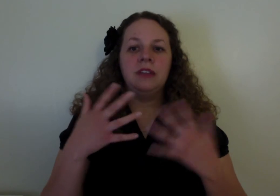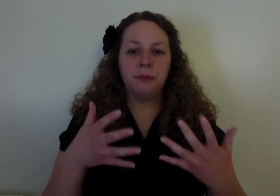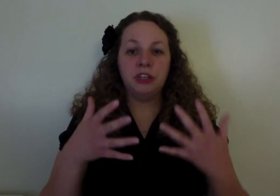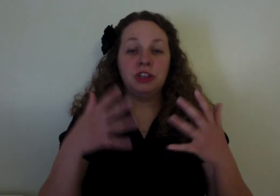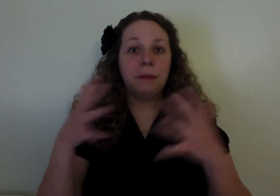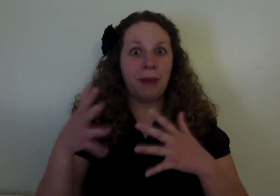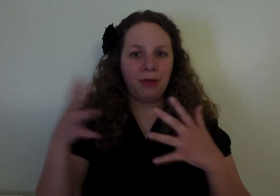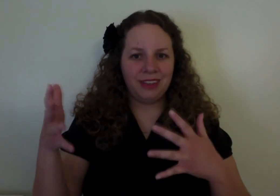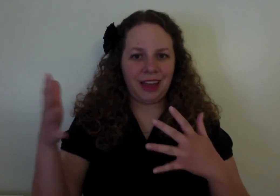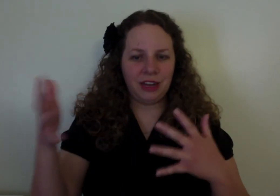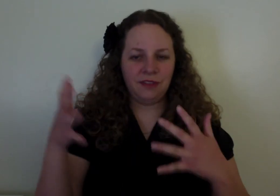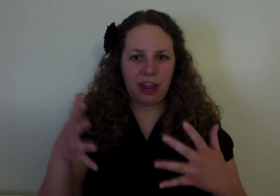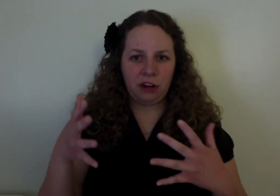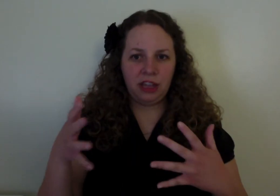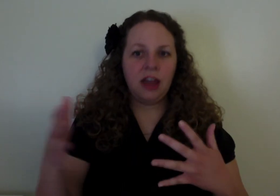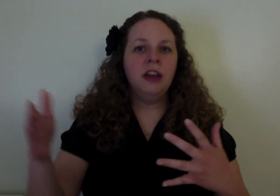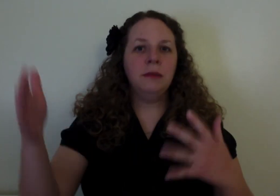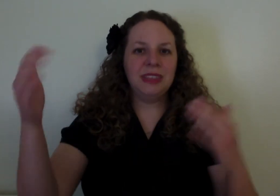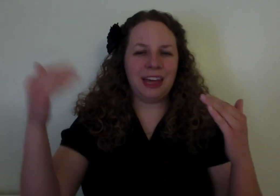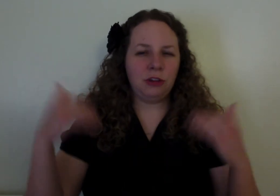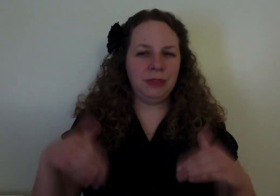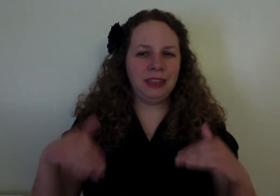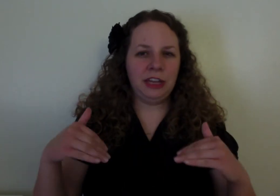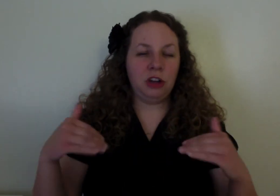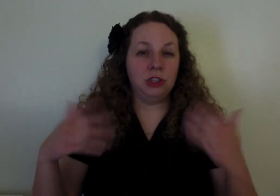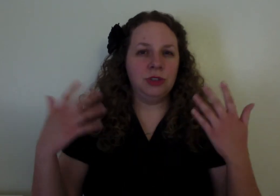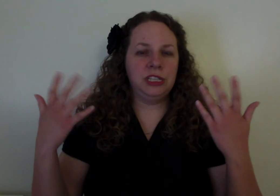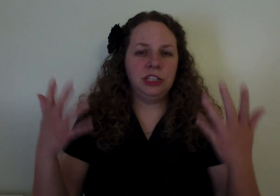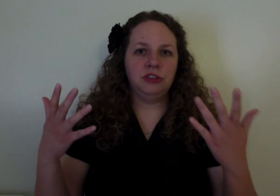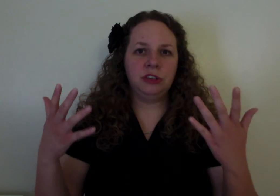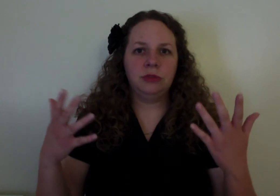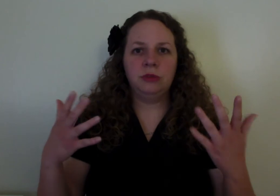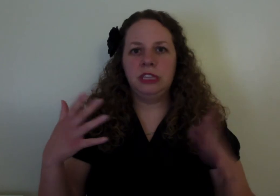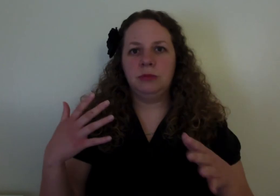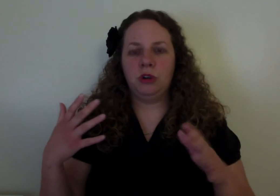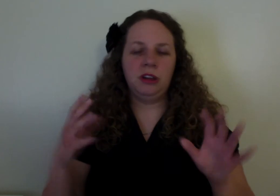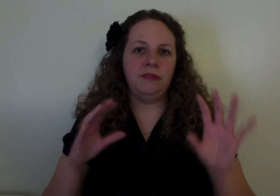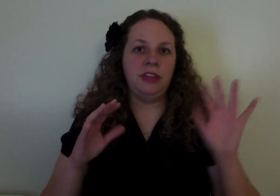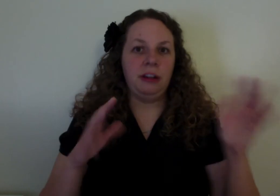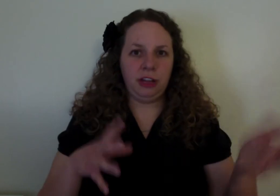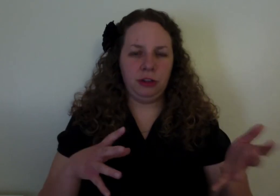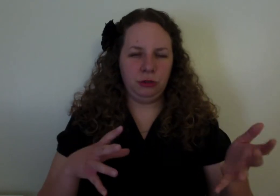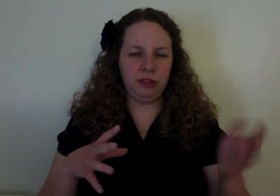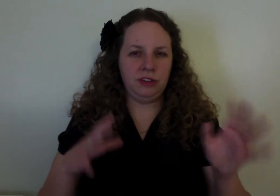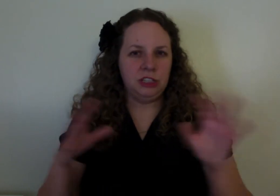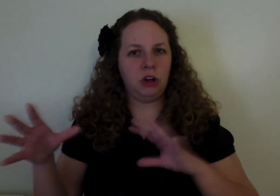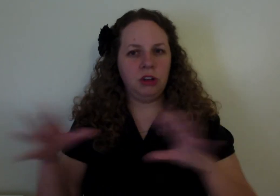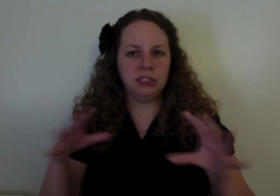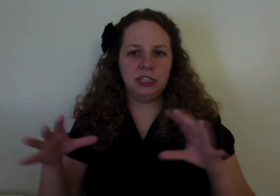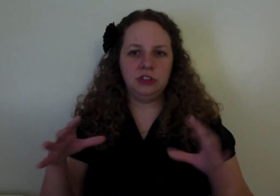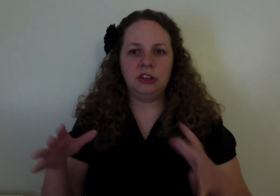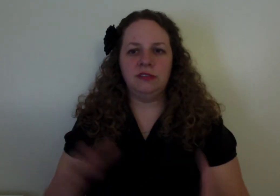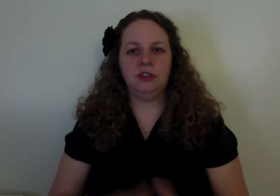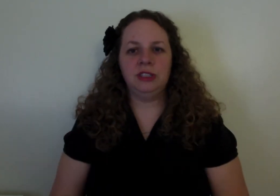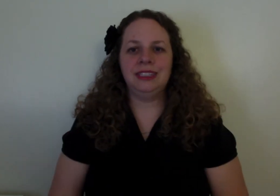information about the kind of area, but that'll be later on. So the district is more if the area you live in is called a district versus a